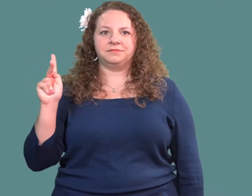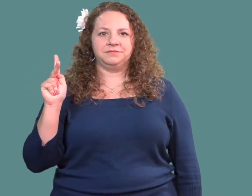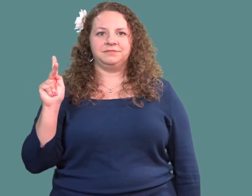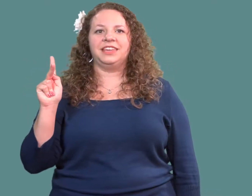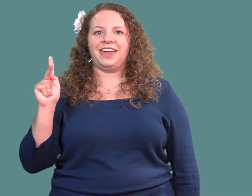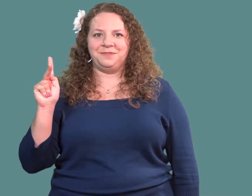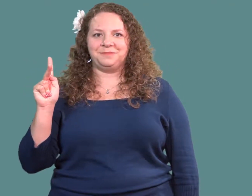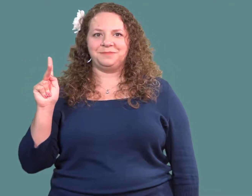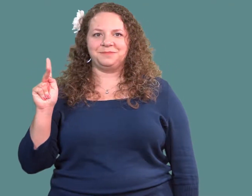K.